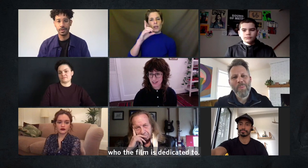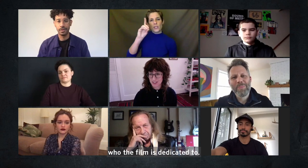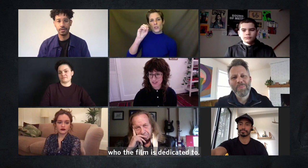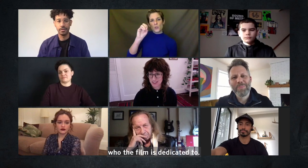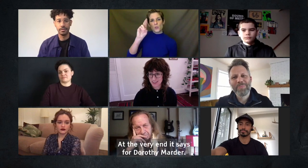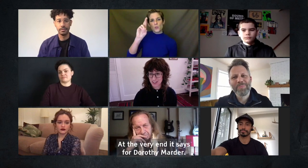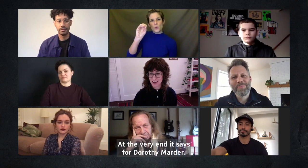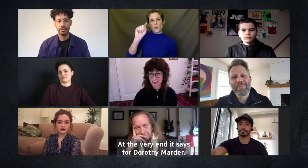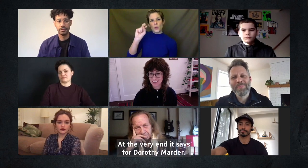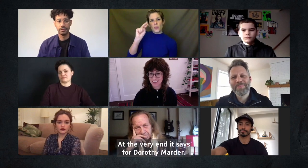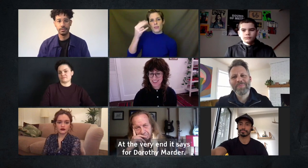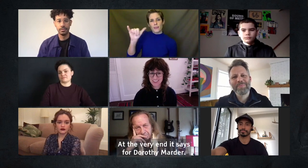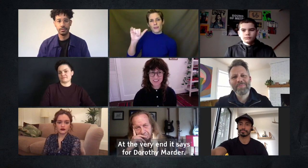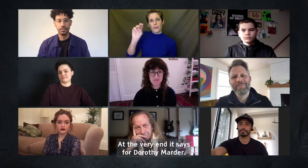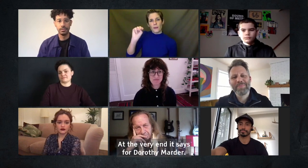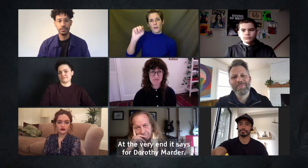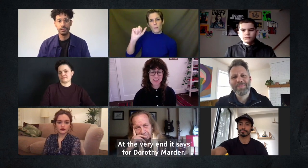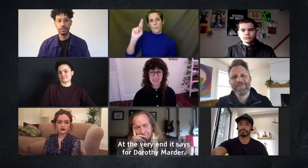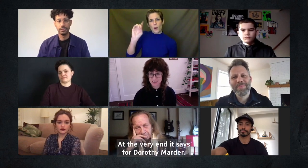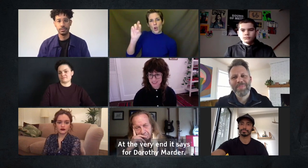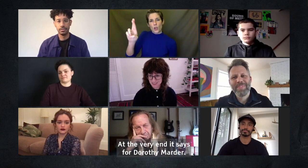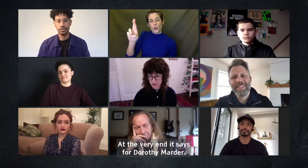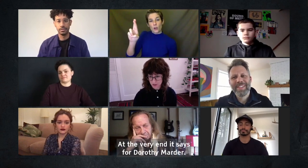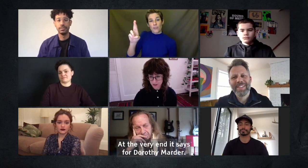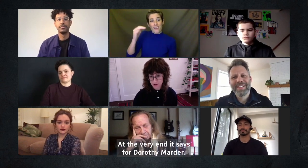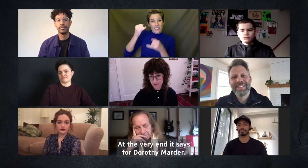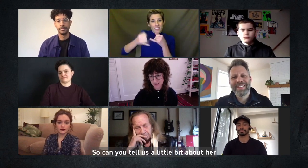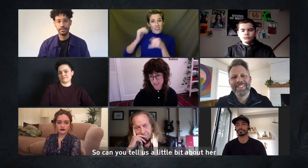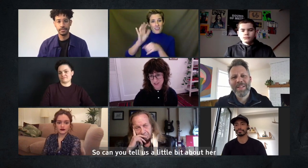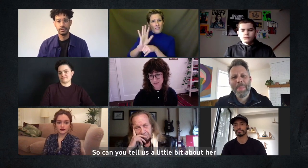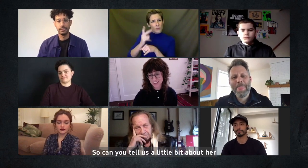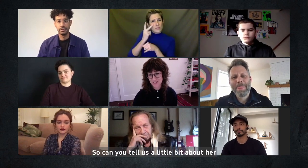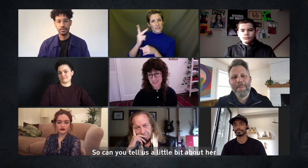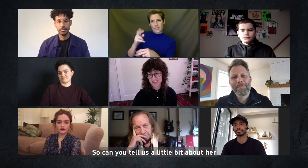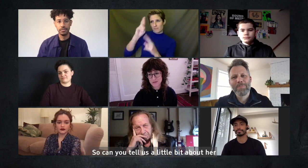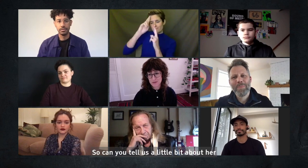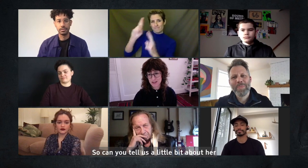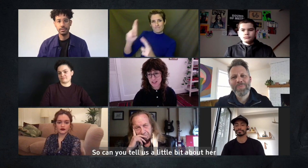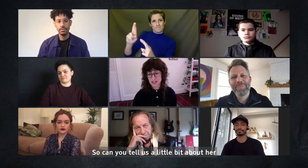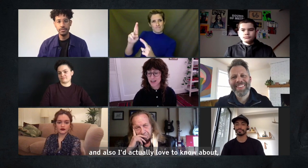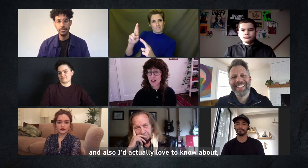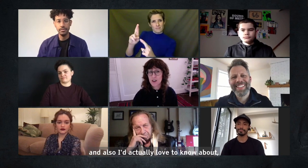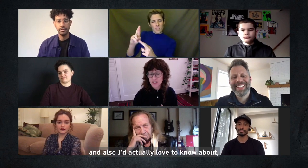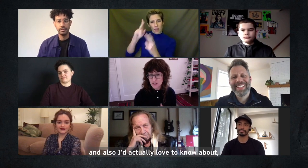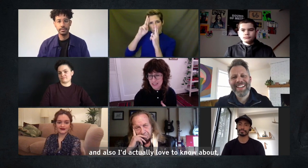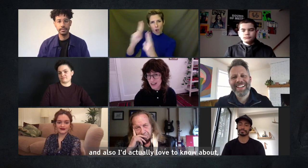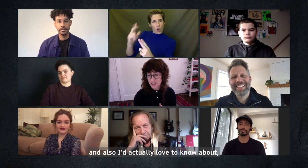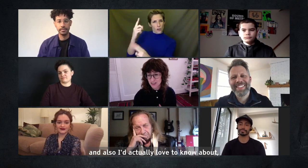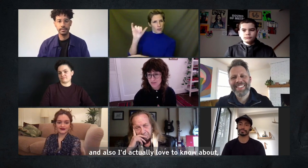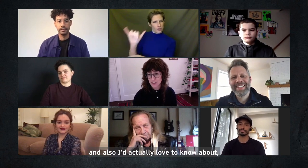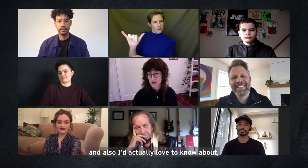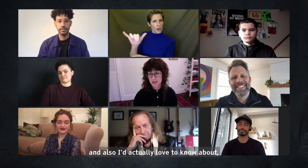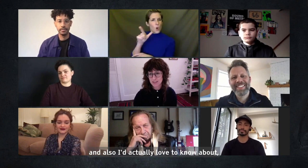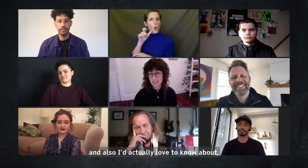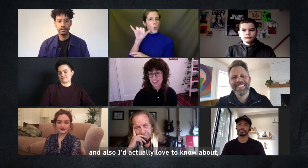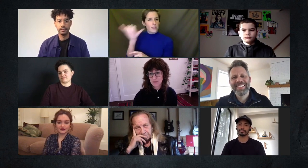is dedicated to? At the very end, it says for Dorothy Marder. So can you tell us a little bit about her? And also, I'd actually